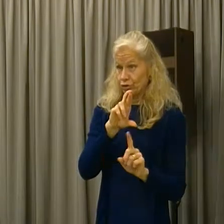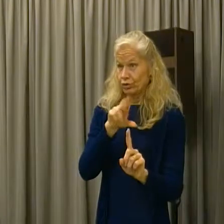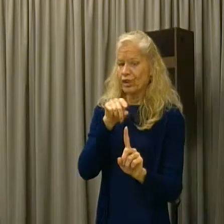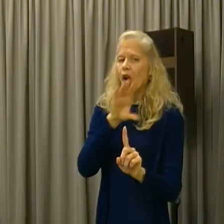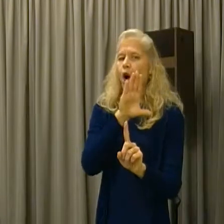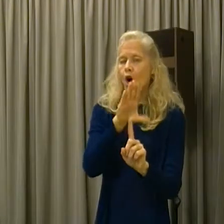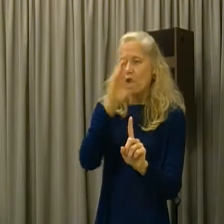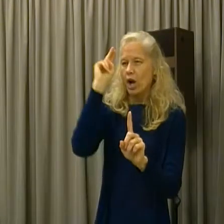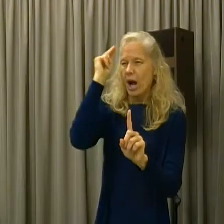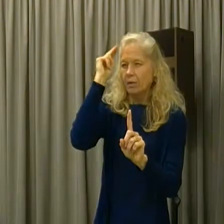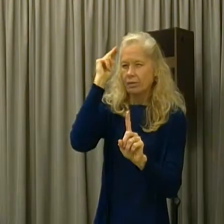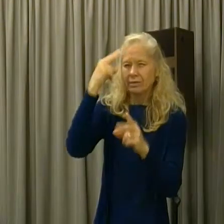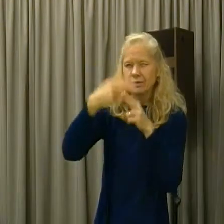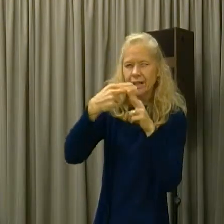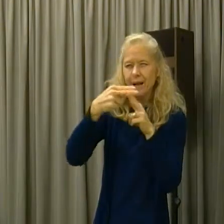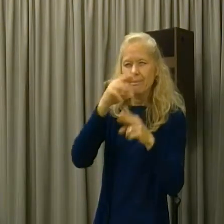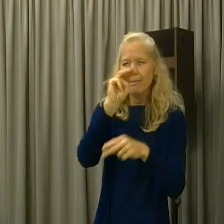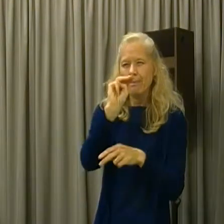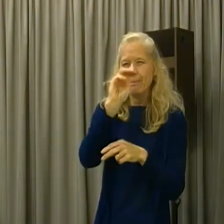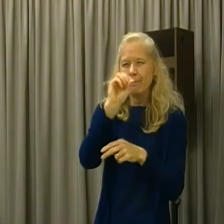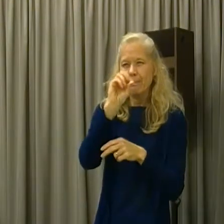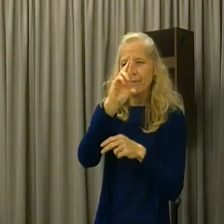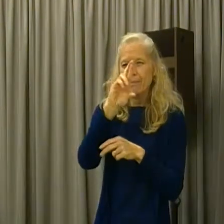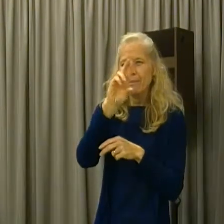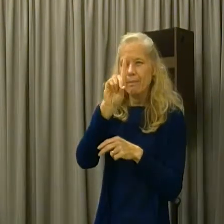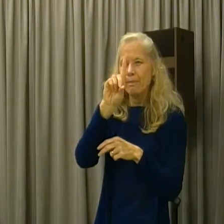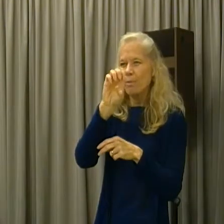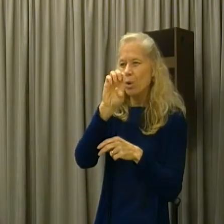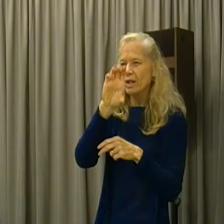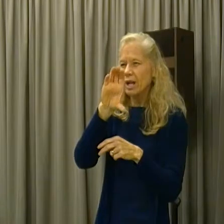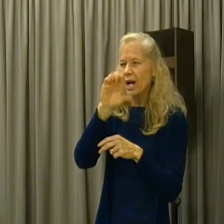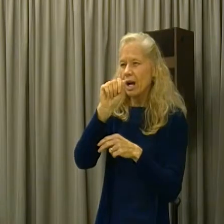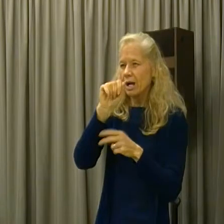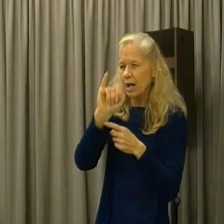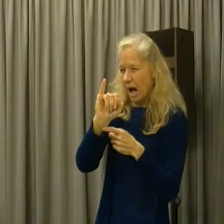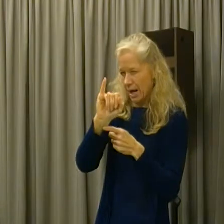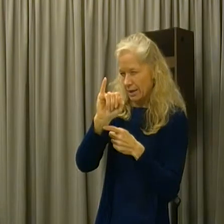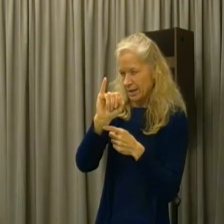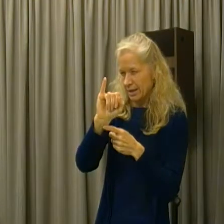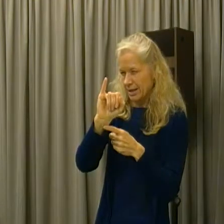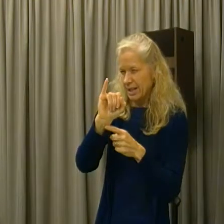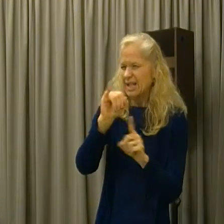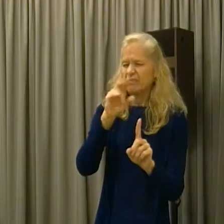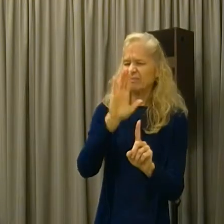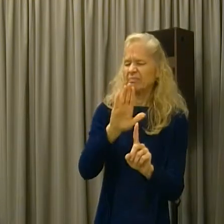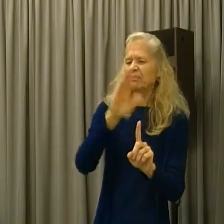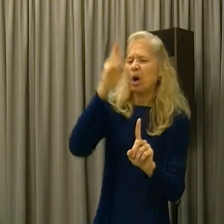Esther to be one of his wives, and he made her queen.